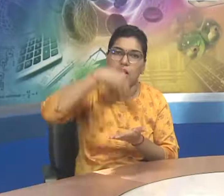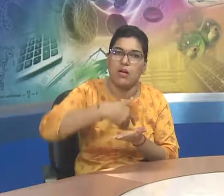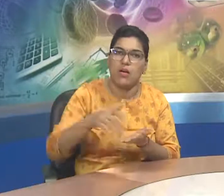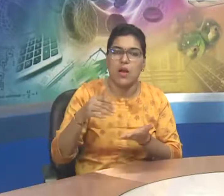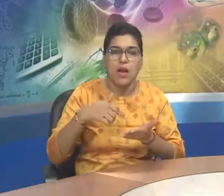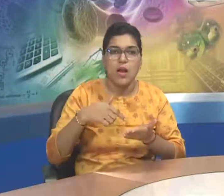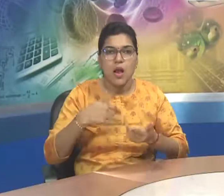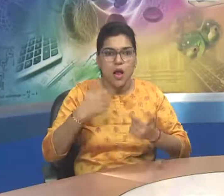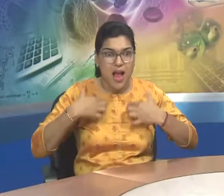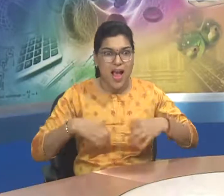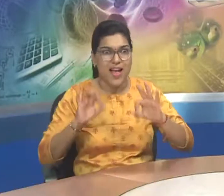resistant